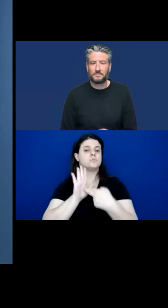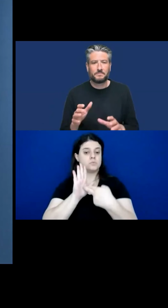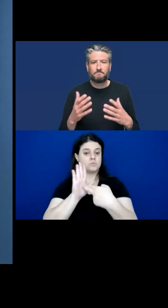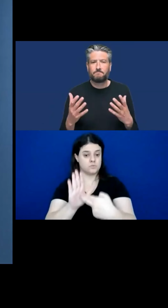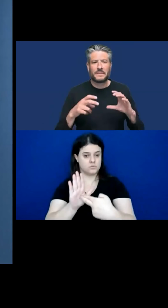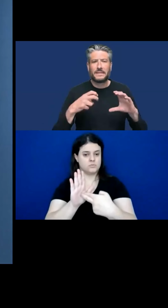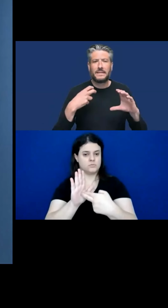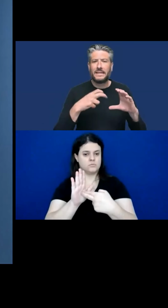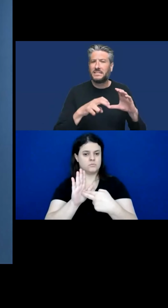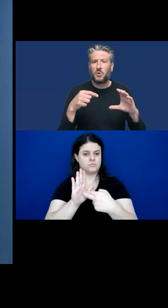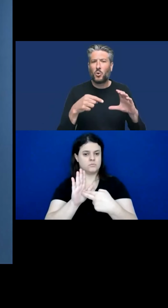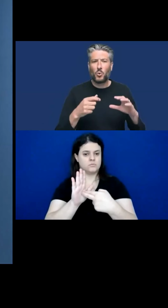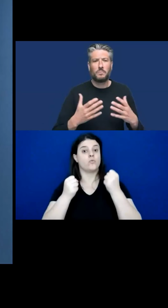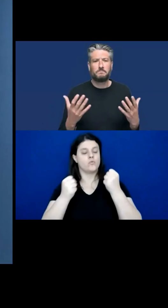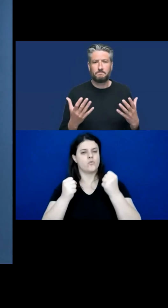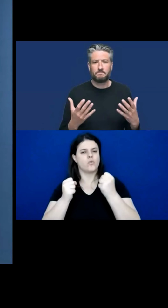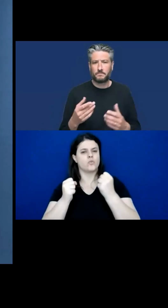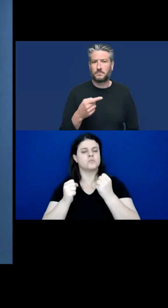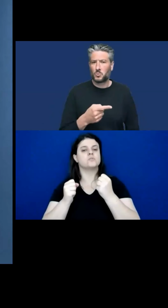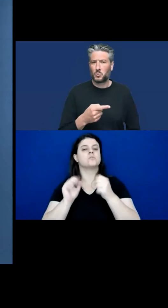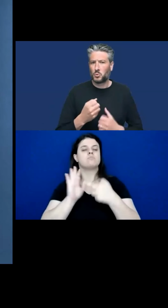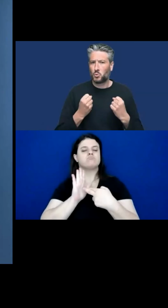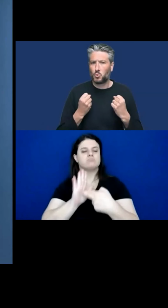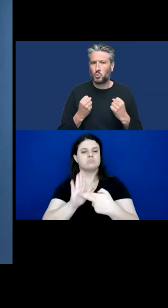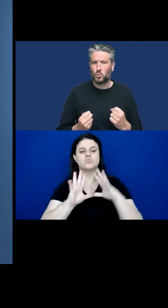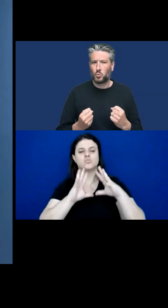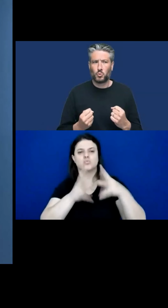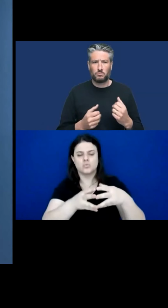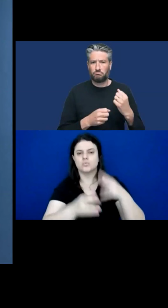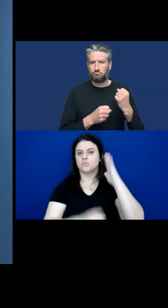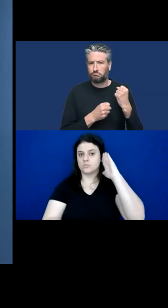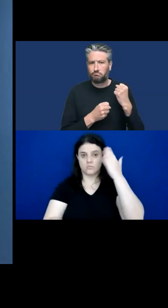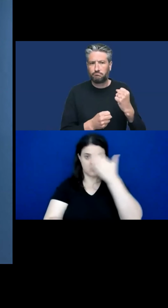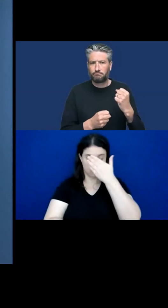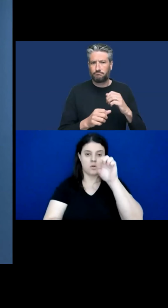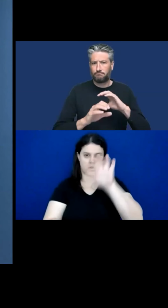actually a really strong voice for all deafblind people in Europe.